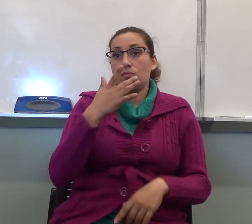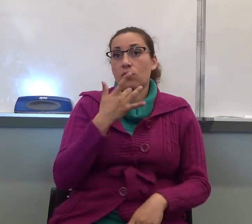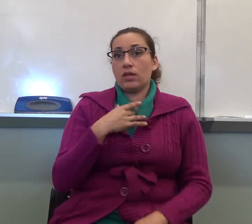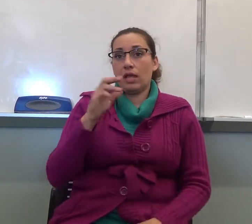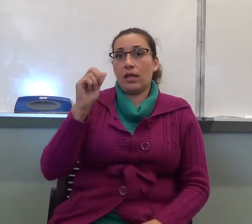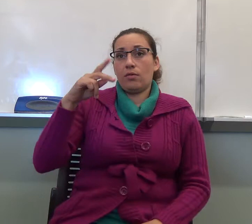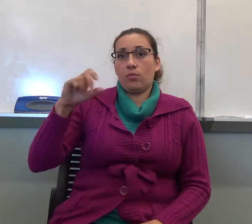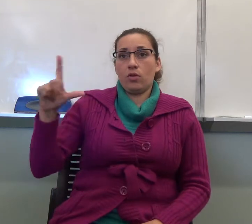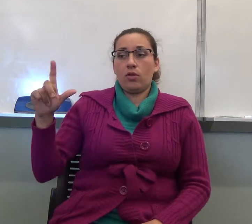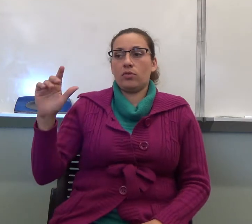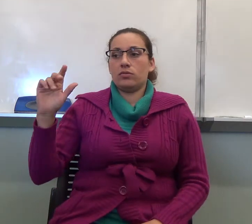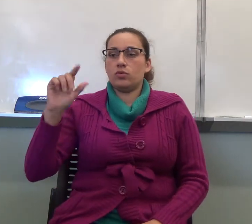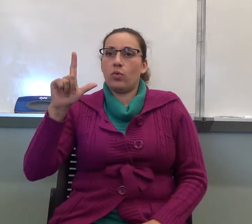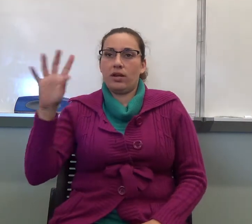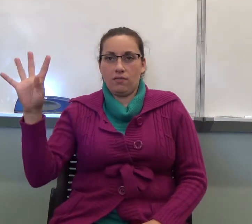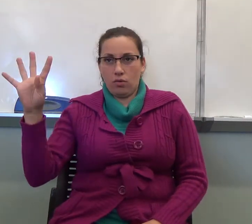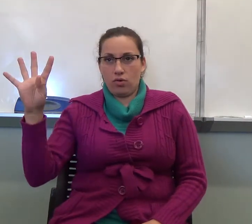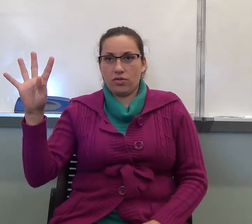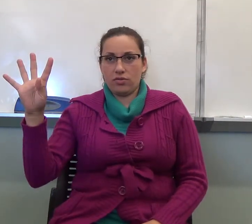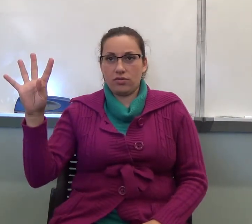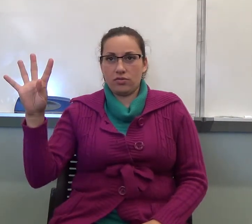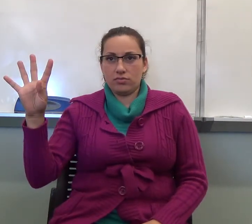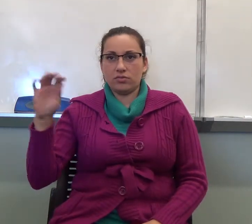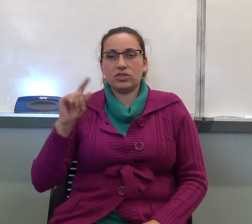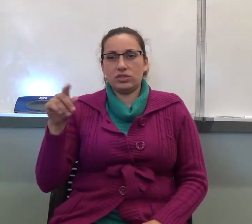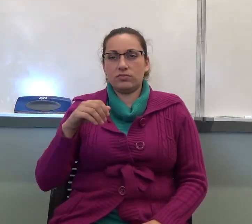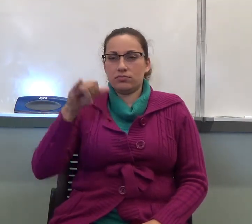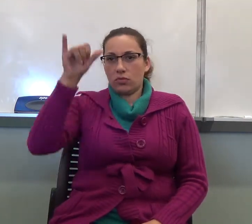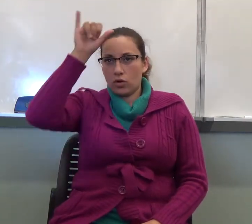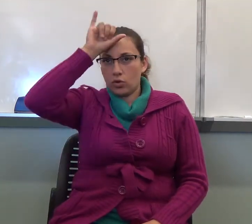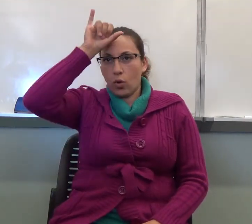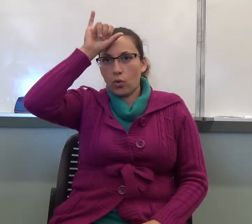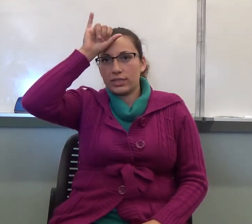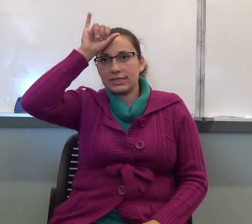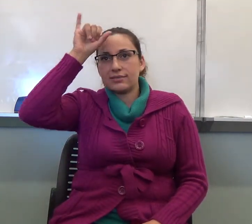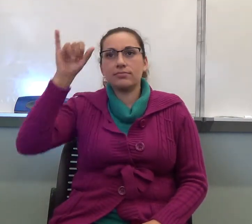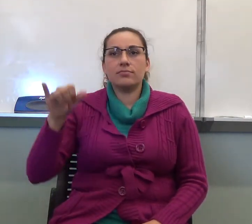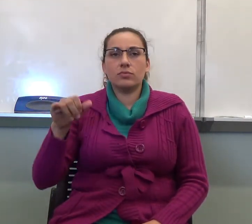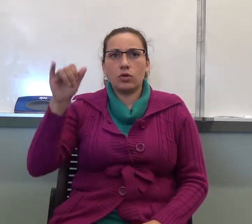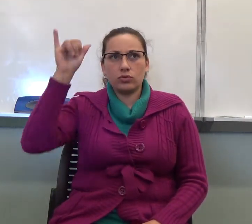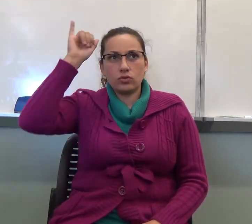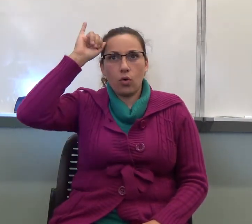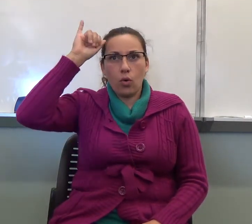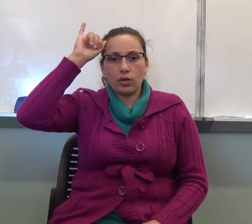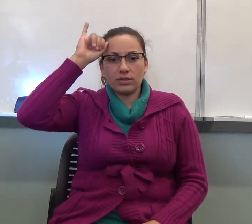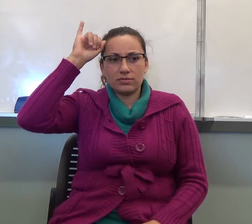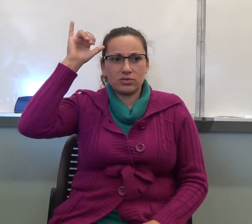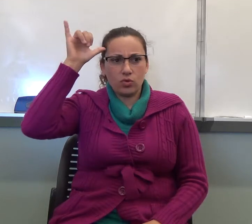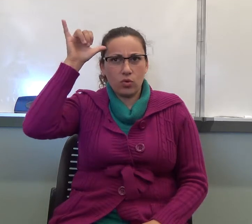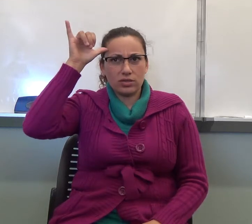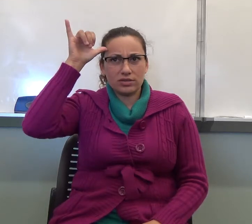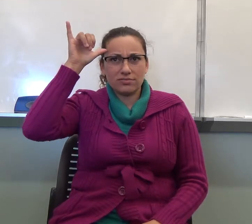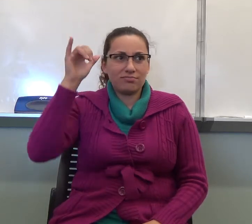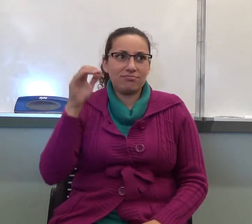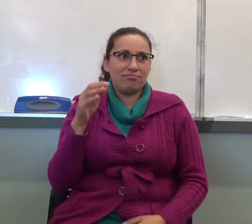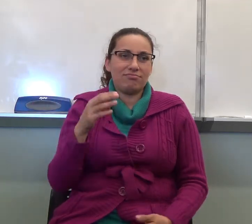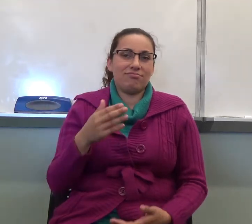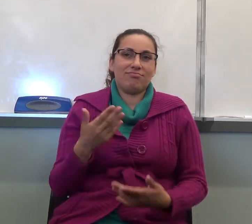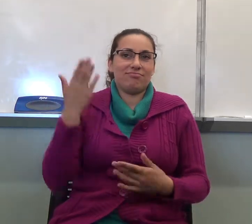Any one of these things is a perfectly good way of expressing the probability of getting an even number. Again, please keep in